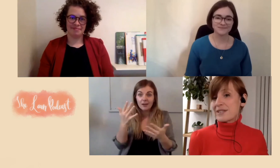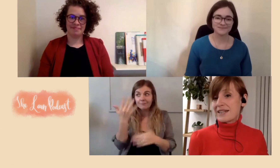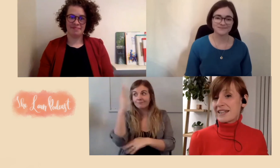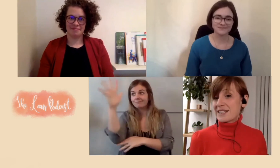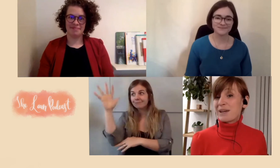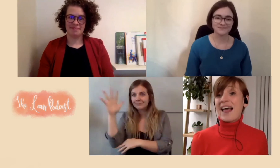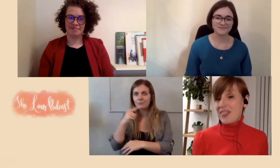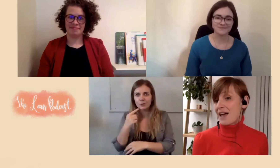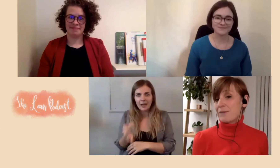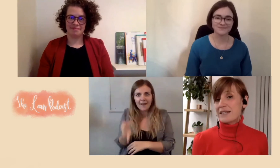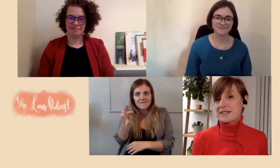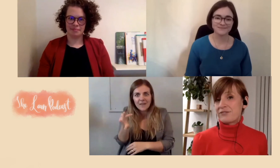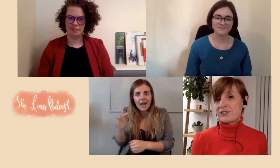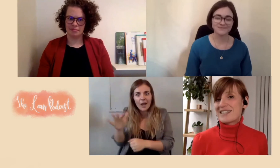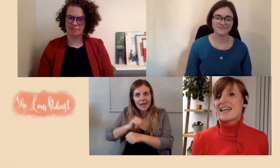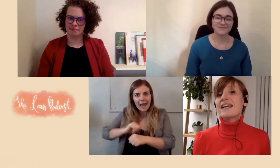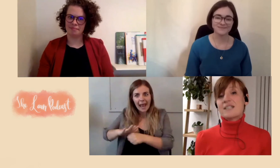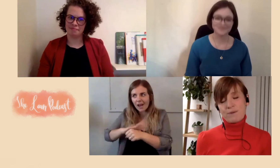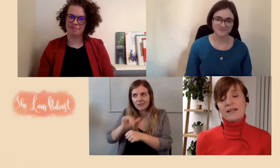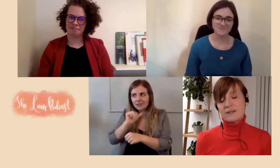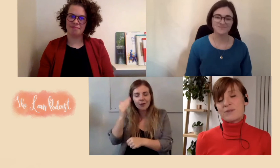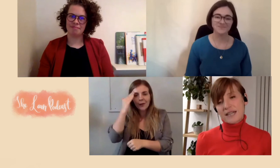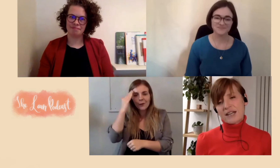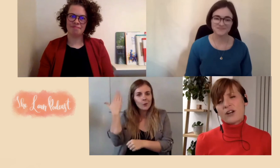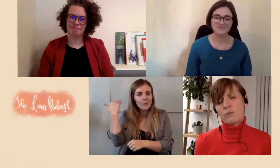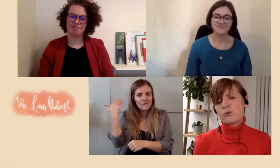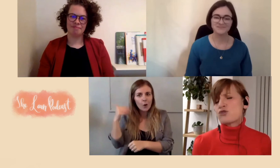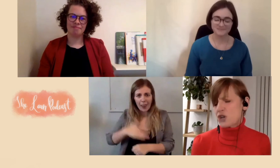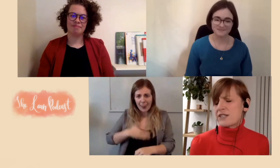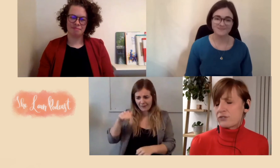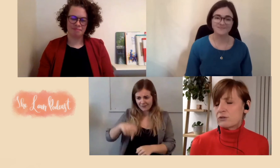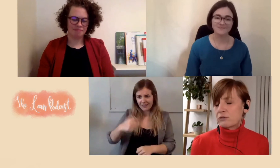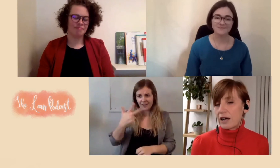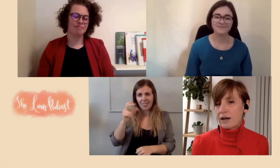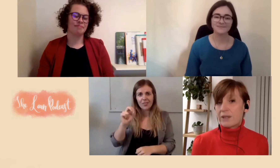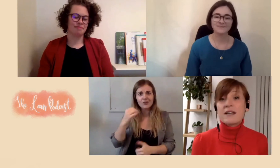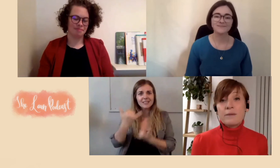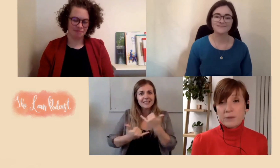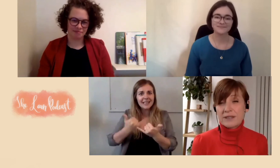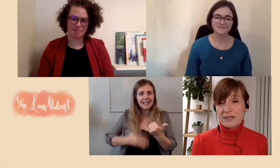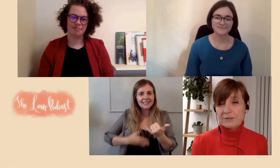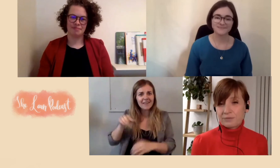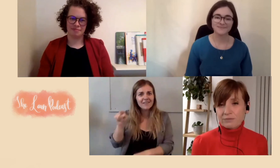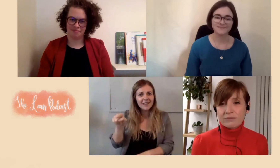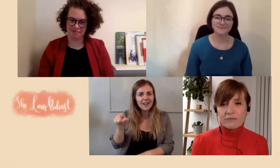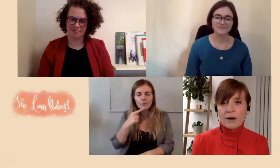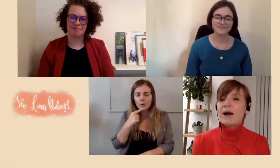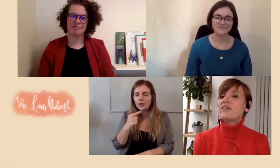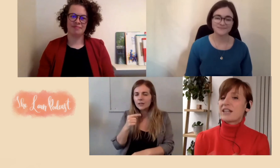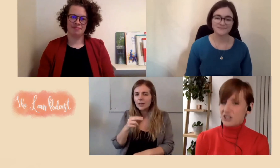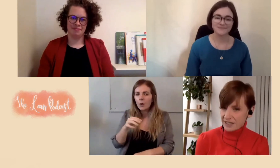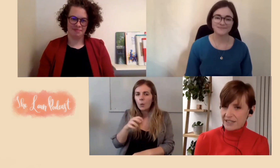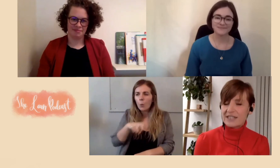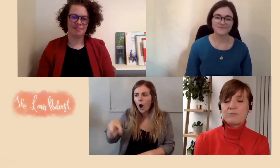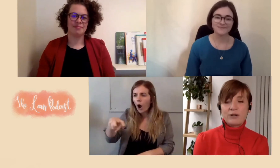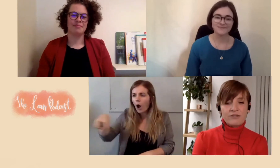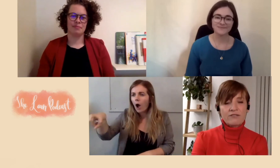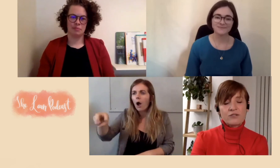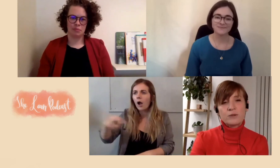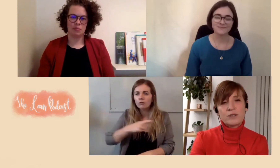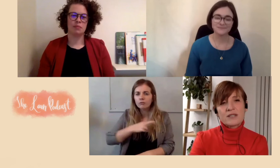just helped make that switch, that transition, that discharging the emotions.